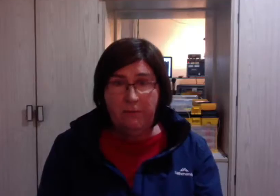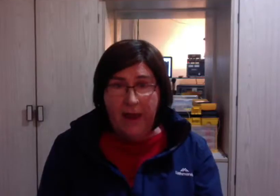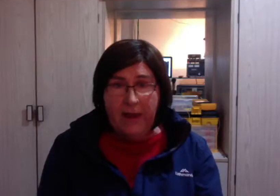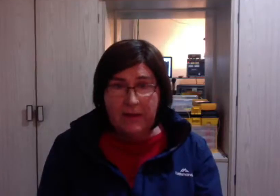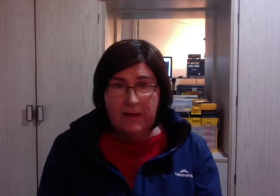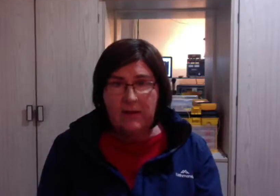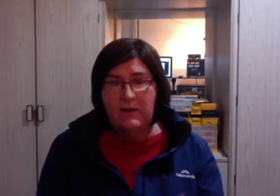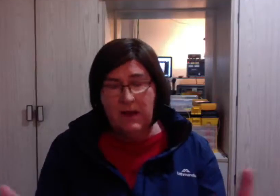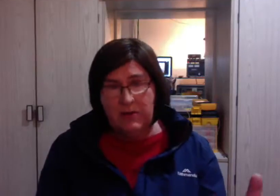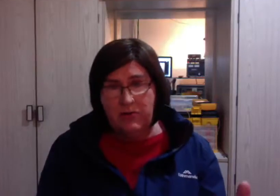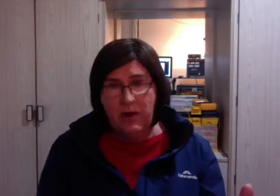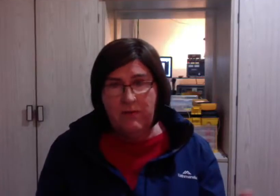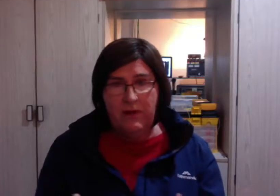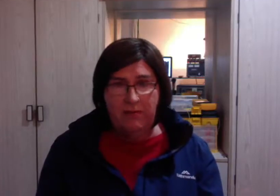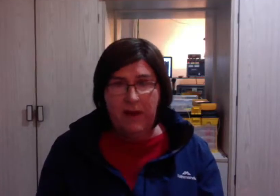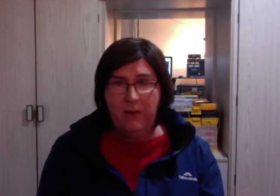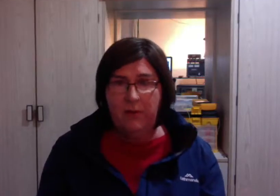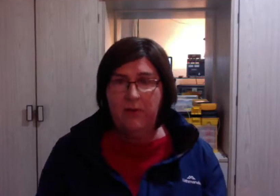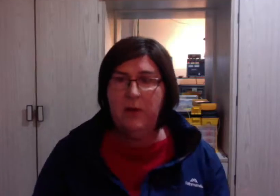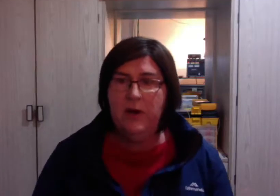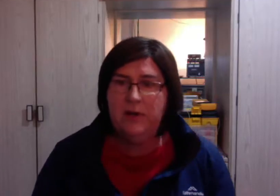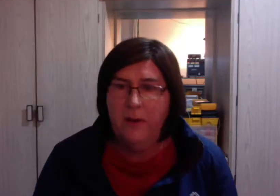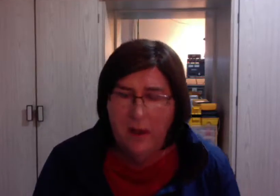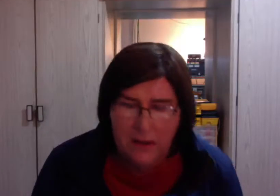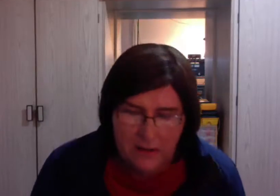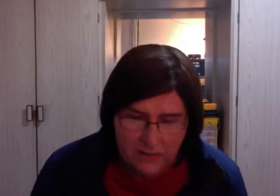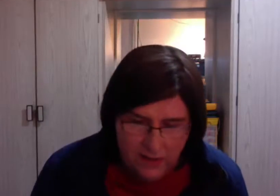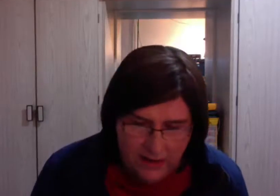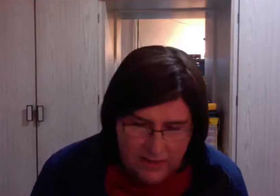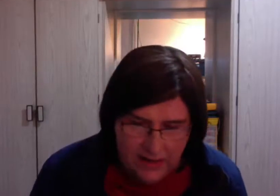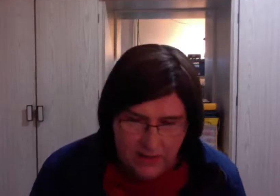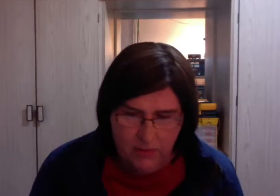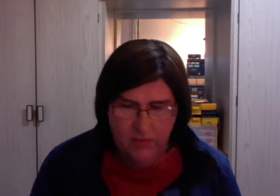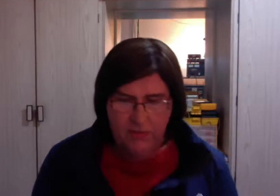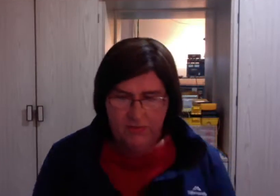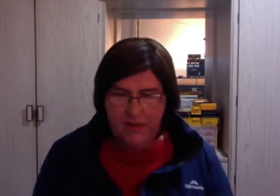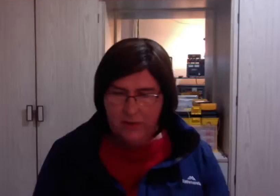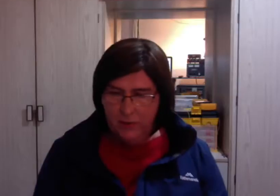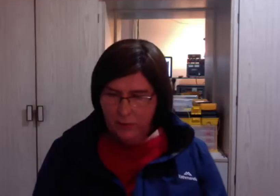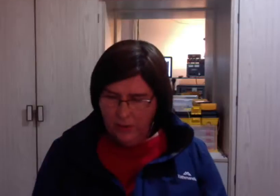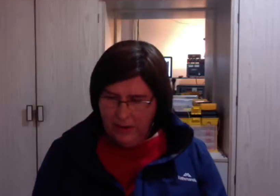flat and you drove on the flat while it was low pressure. What are the mechanical problems? I've seen it all.